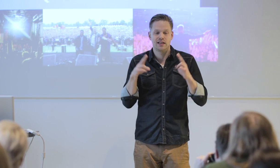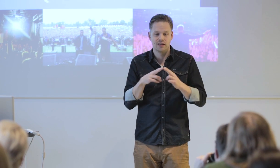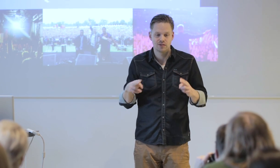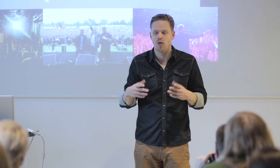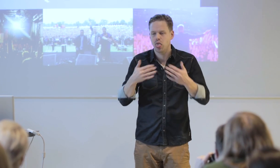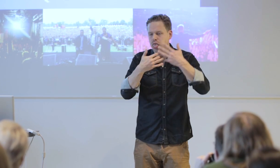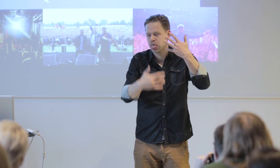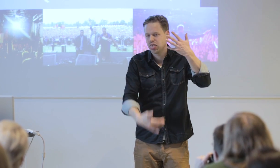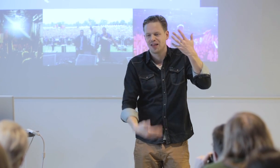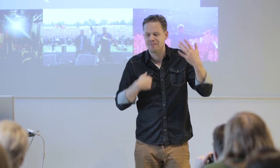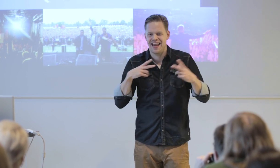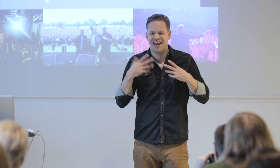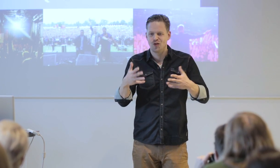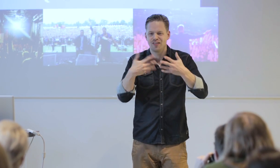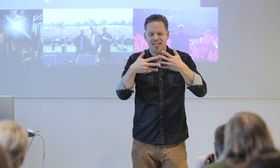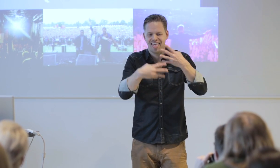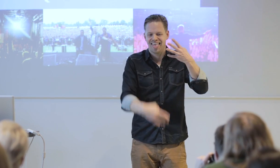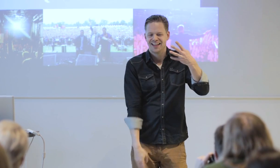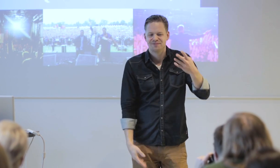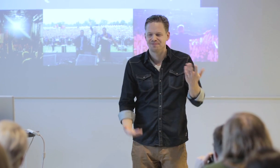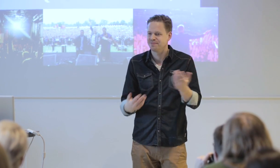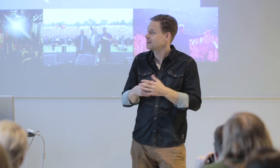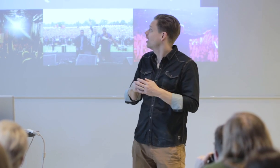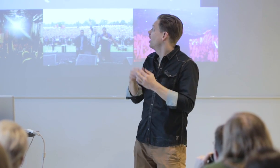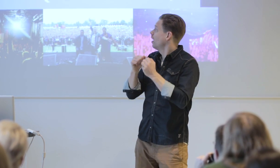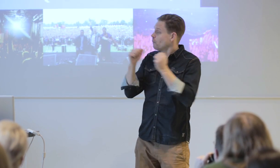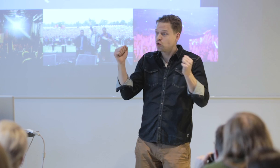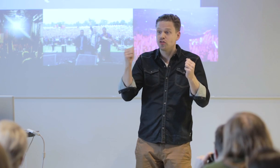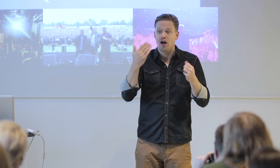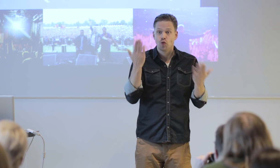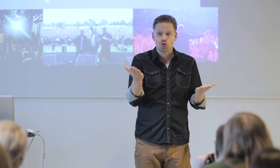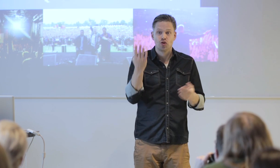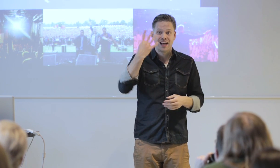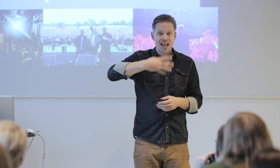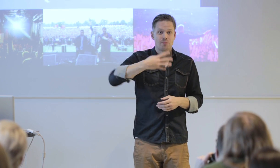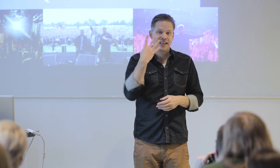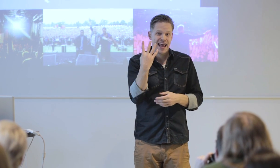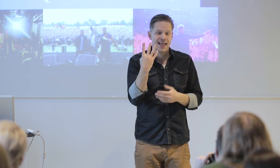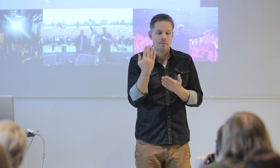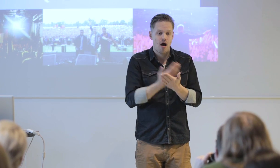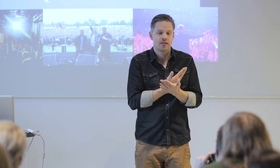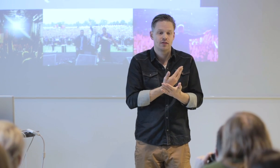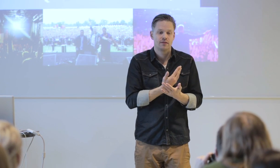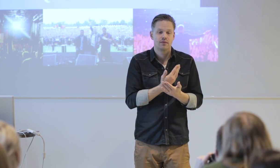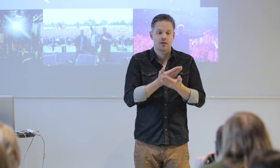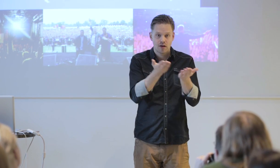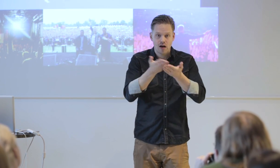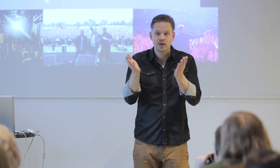And all these international prizes, I don't want to bore you with all the little details, but there's 44 countries that I've been